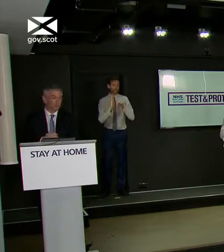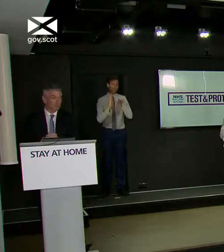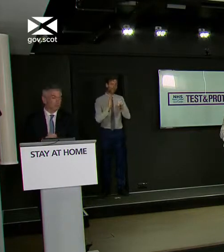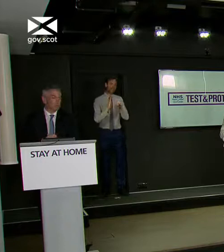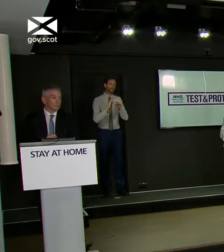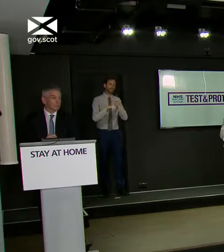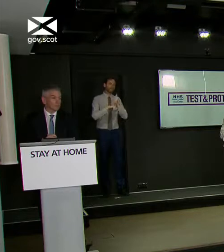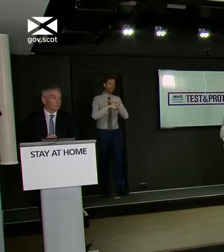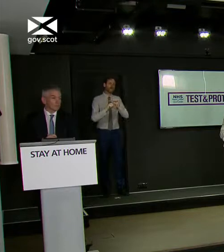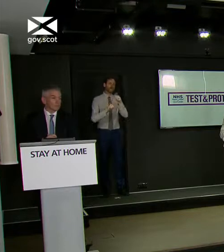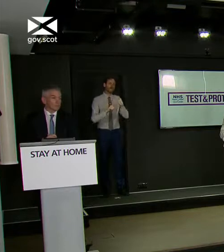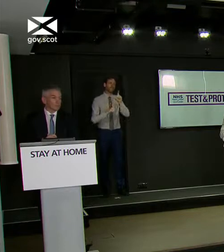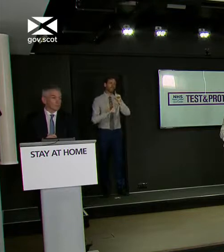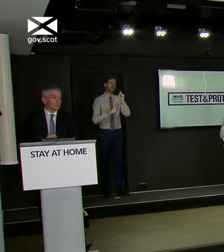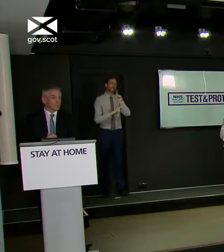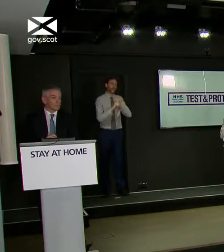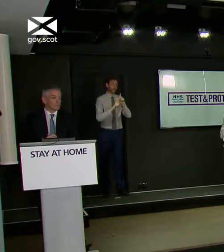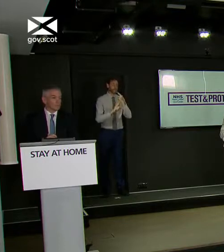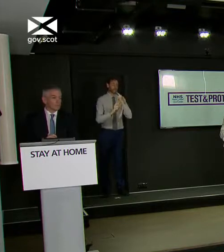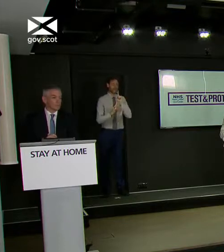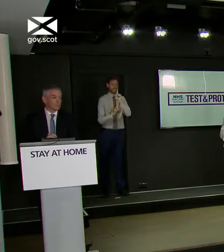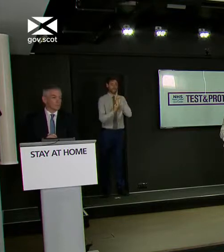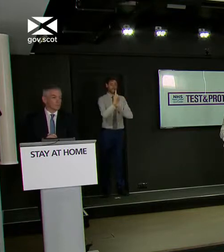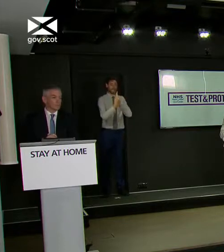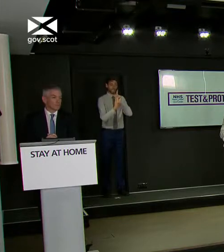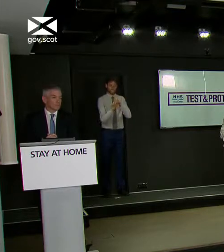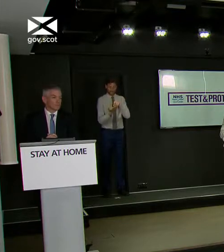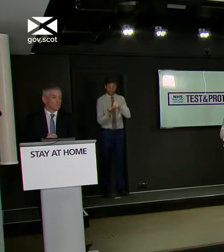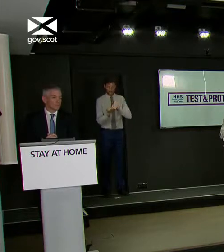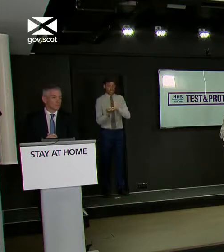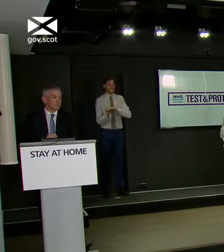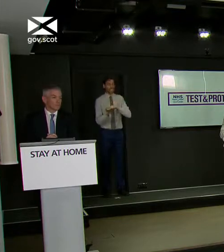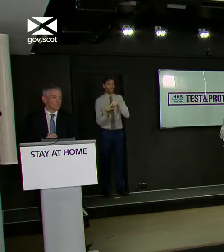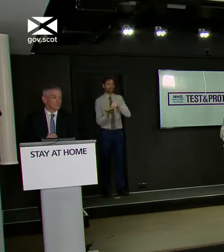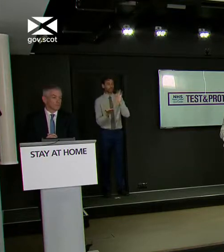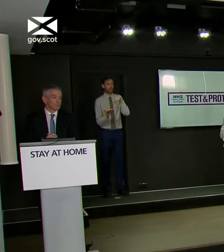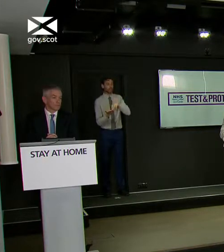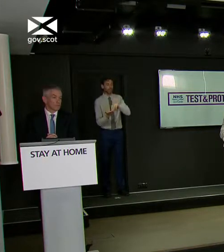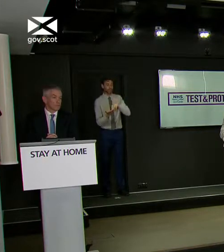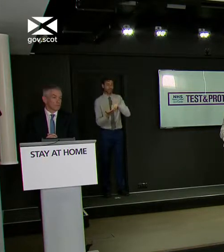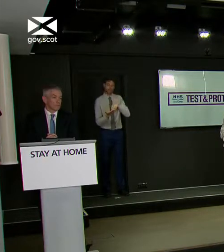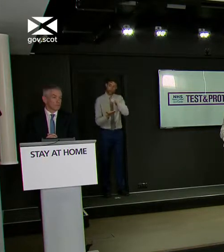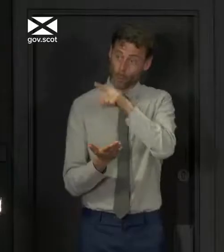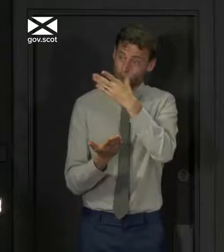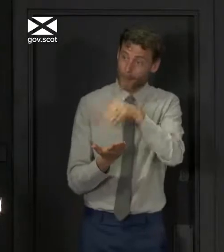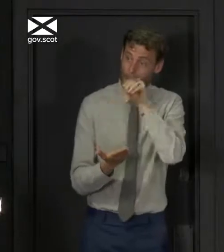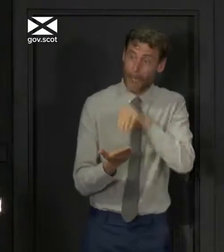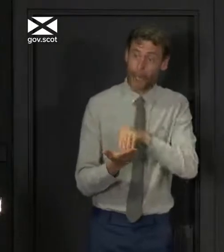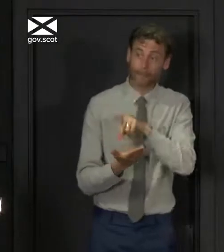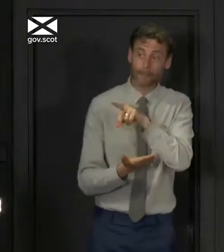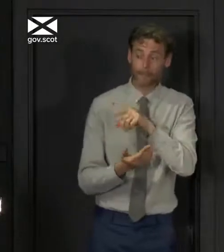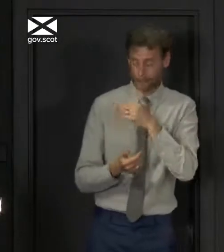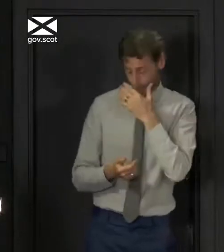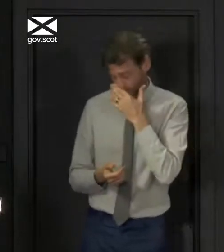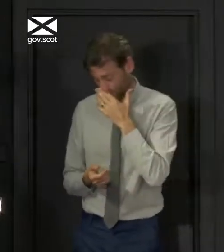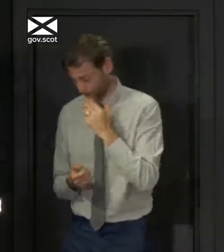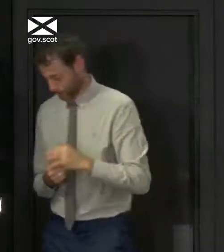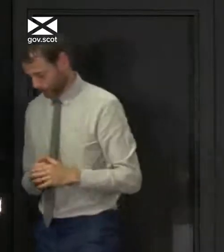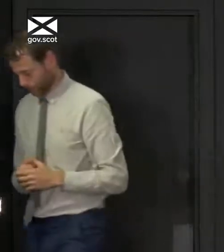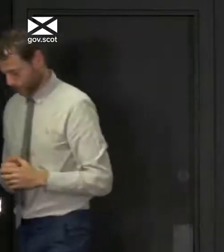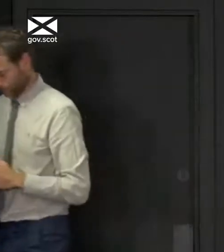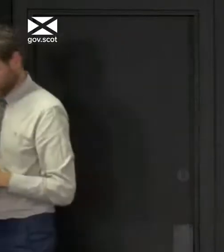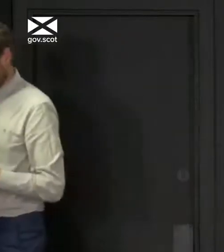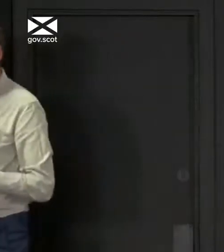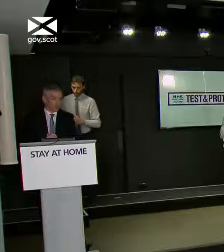conference, and the definition of a face-to-face contact isn't there. So has that been a change to the guidance? So we'll go down to that